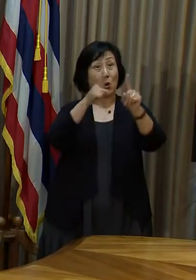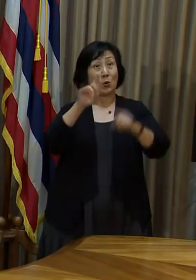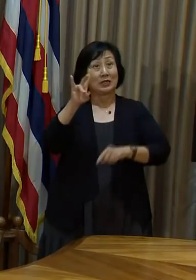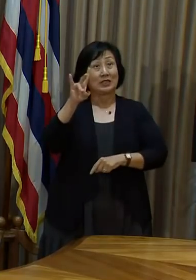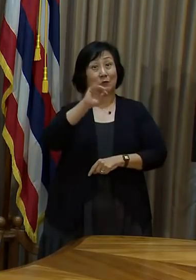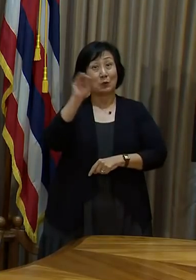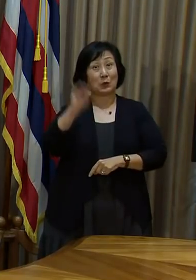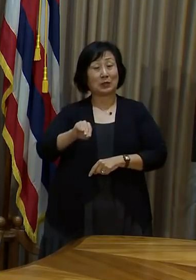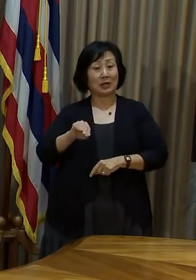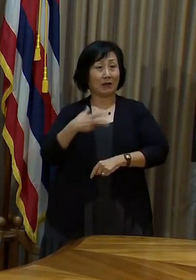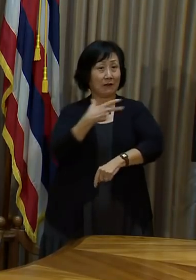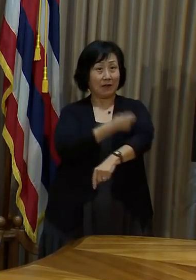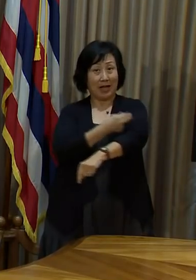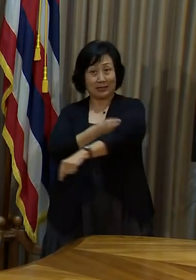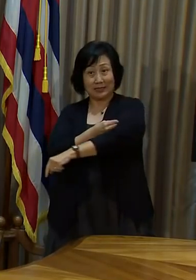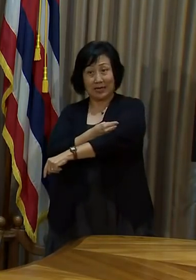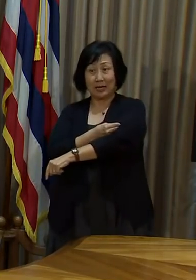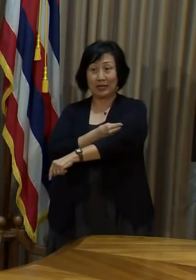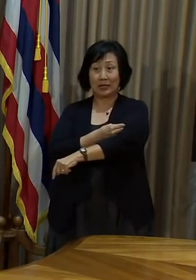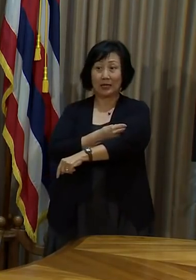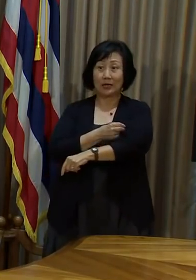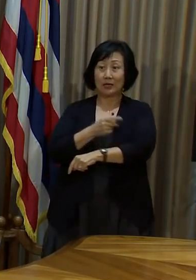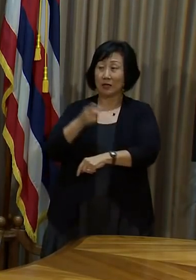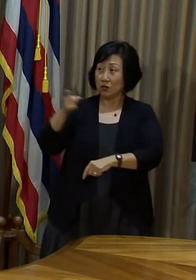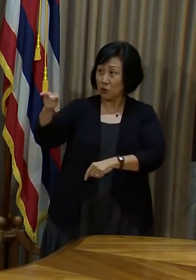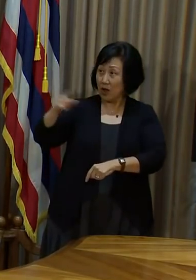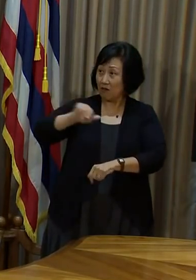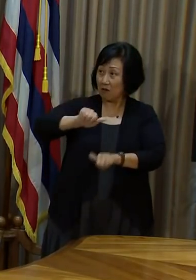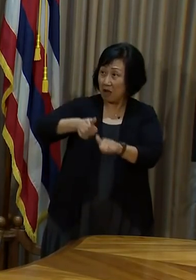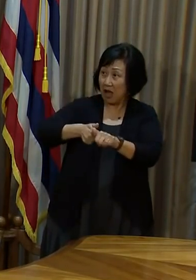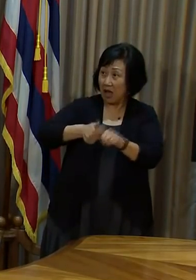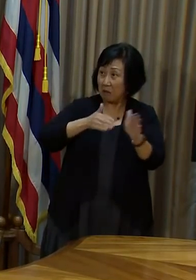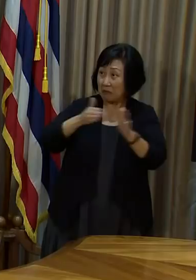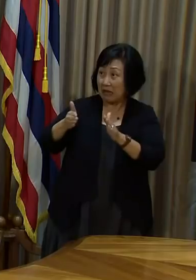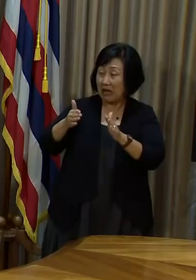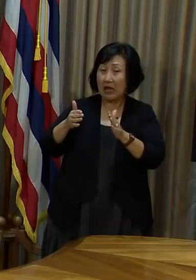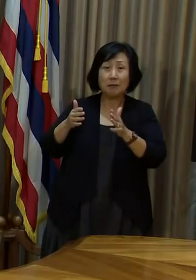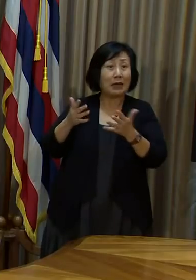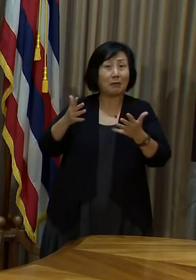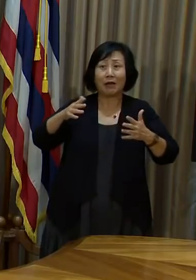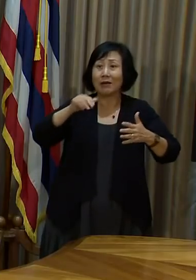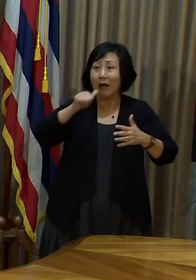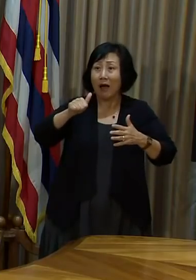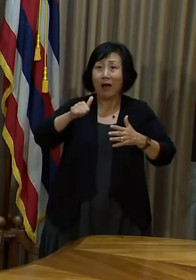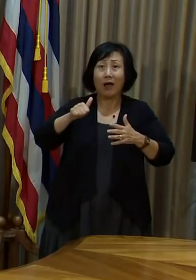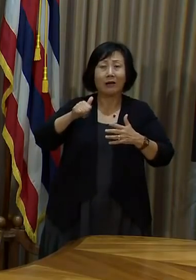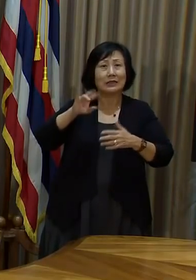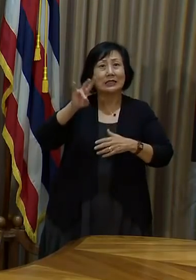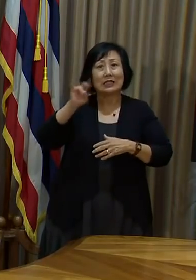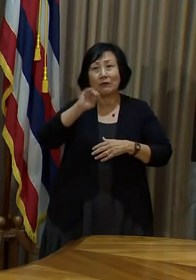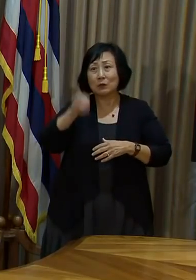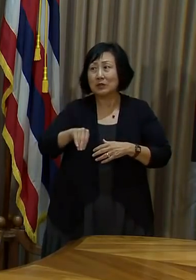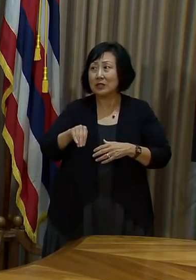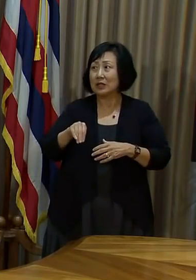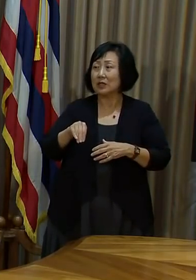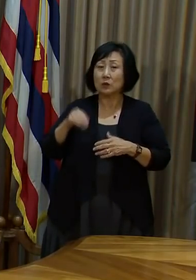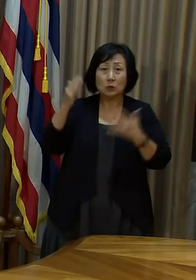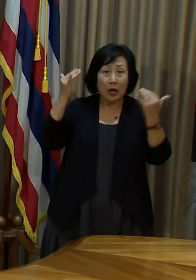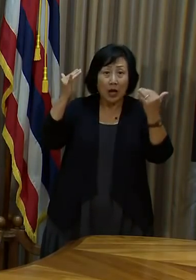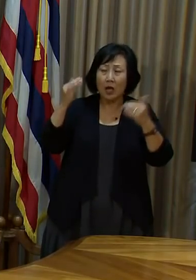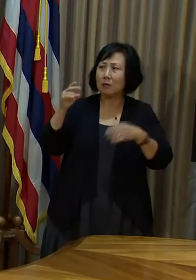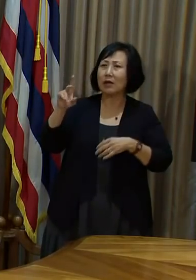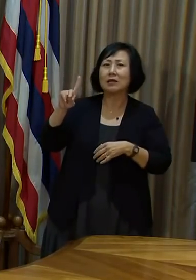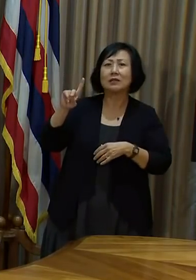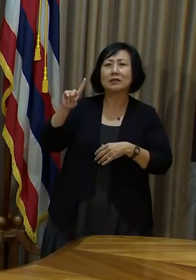you will basically consider maybe not hitting that 70%? Because of the